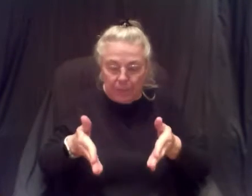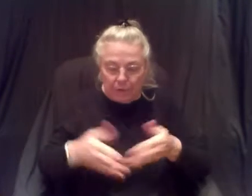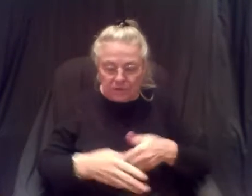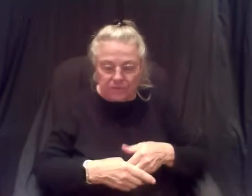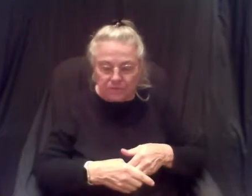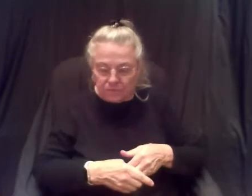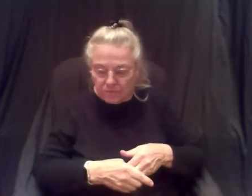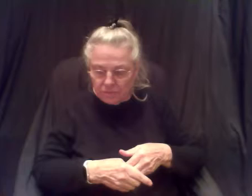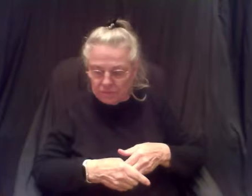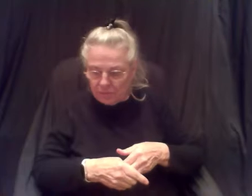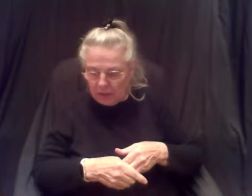person.